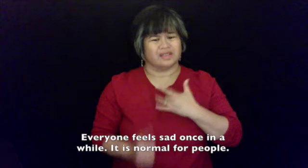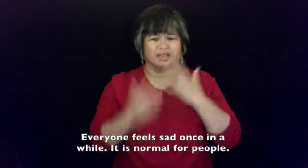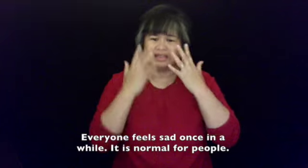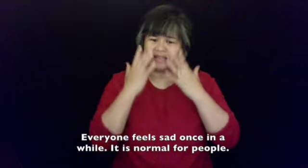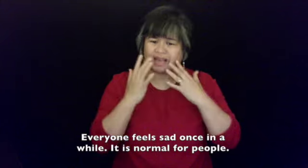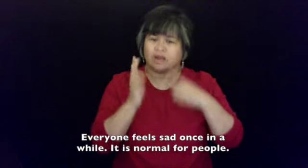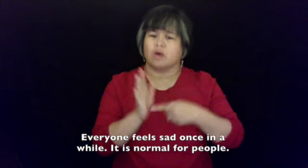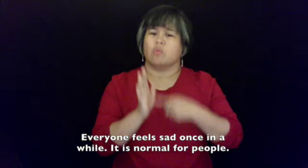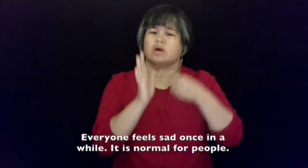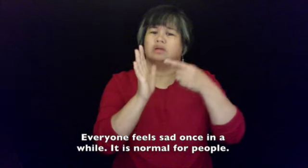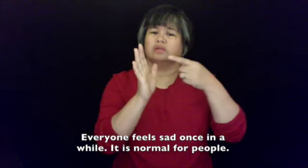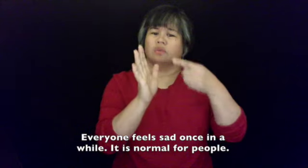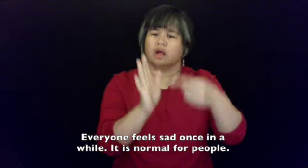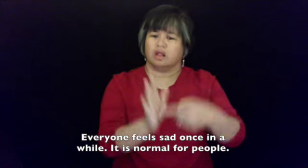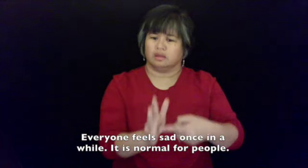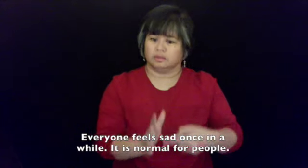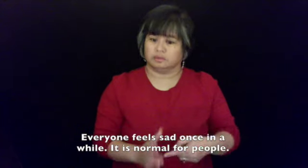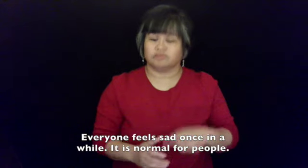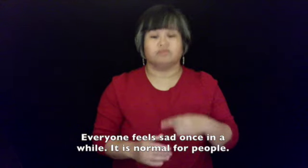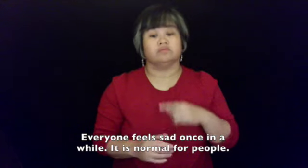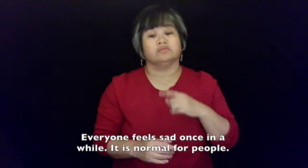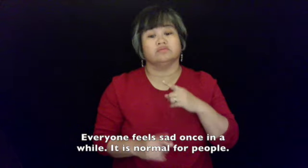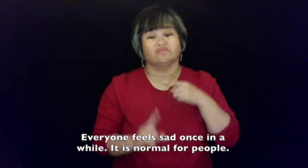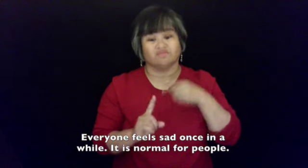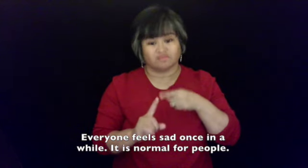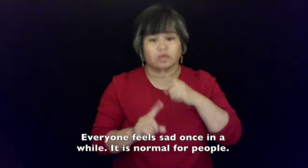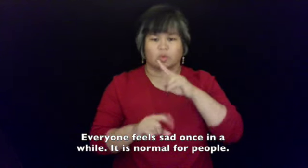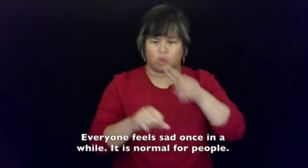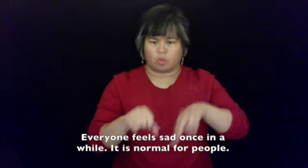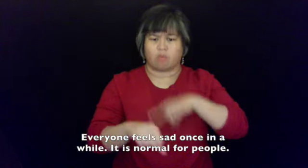Everyone feels sad once in a while. It is normal for people.